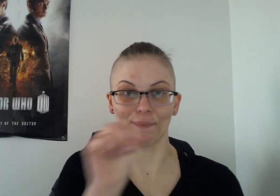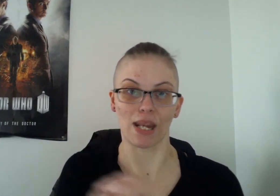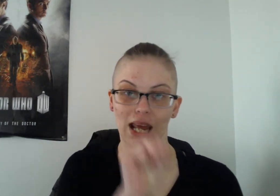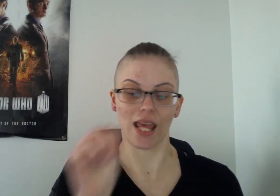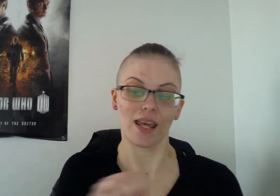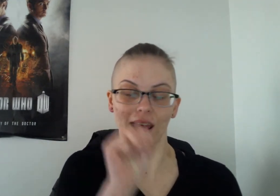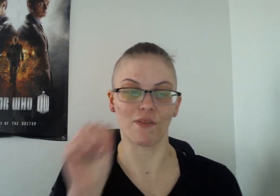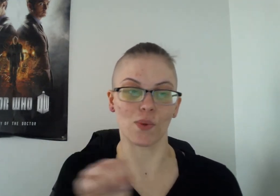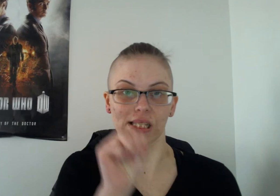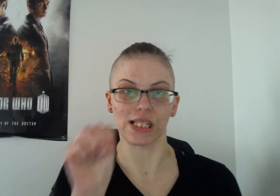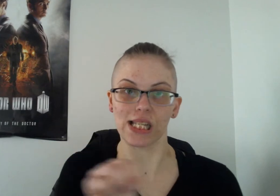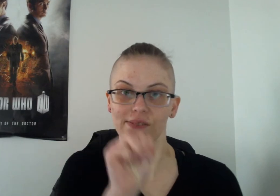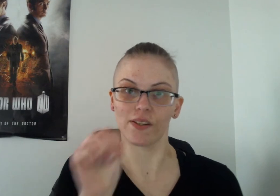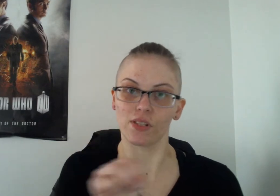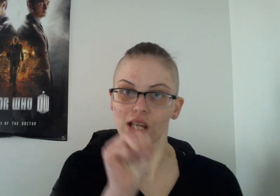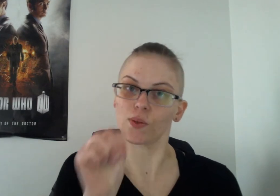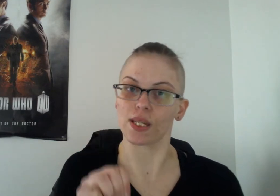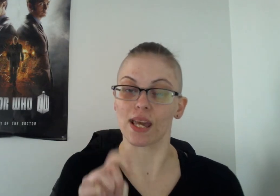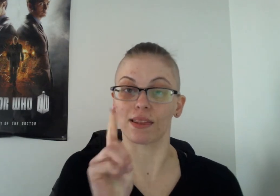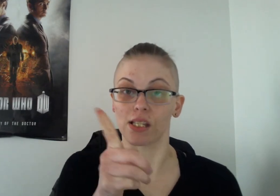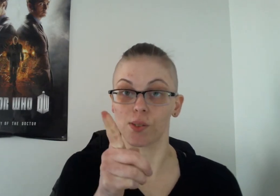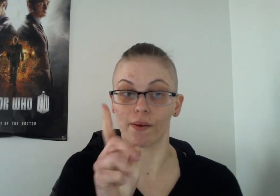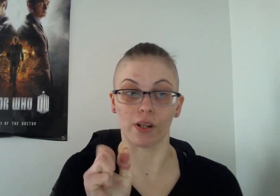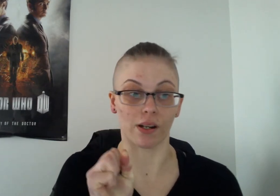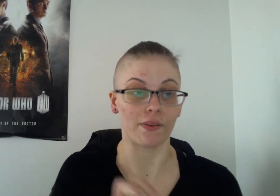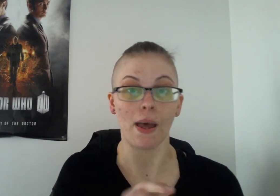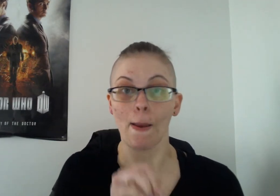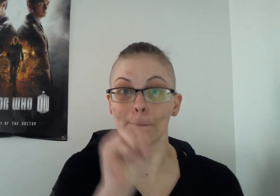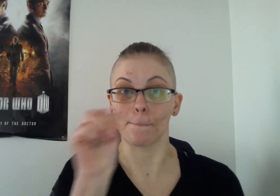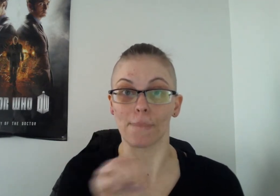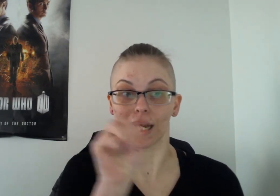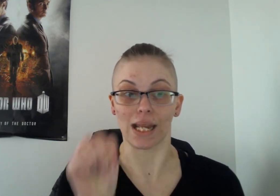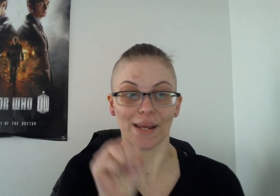Monday. Everyone's least favorite day of the week unless you have it off. Monday.